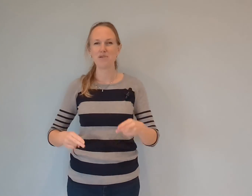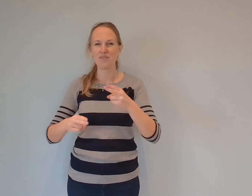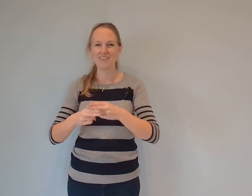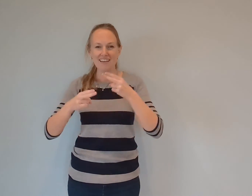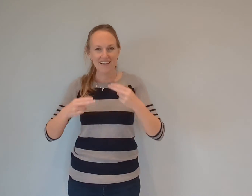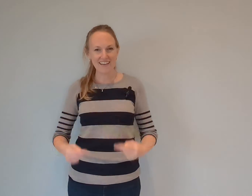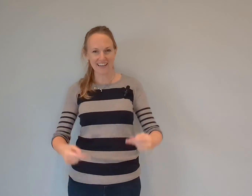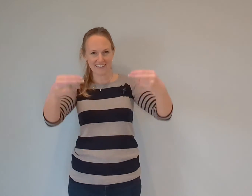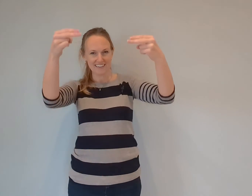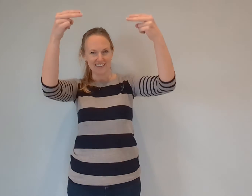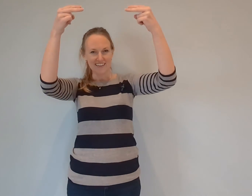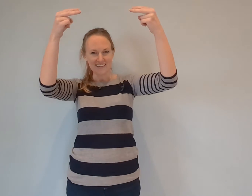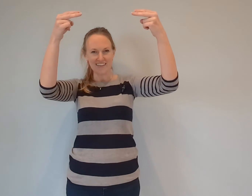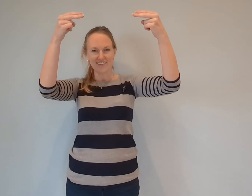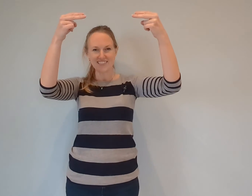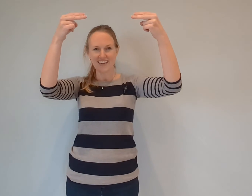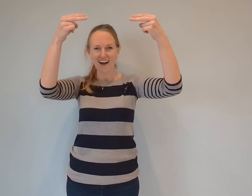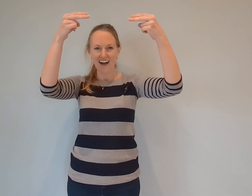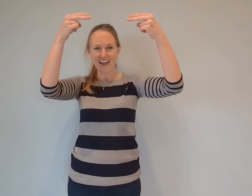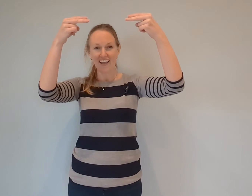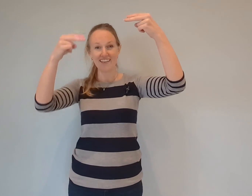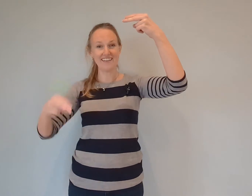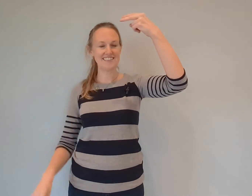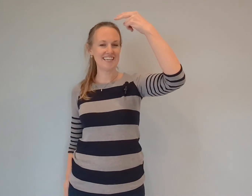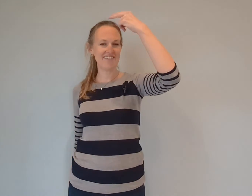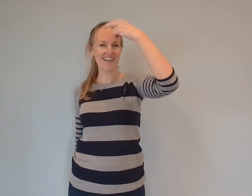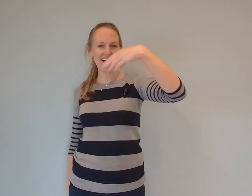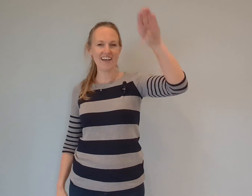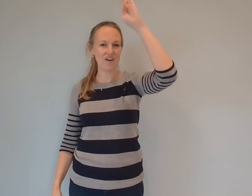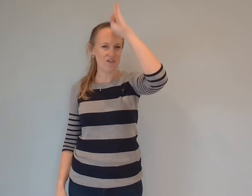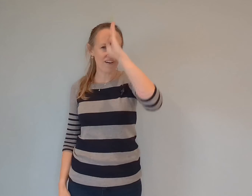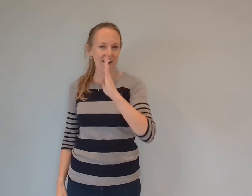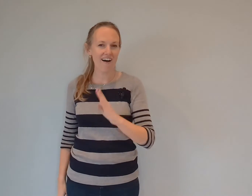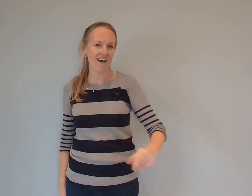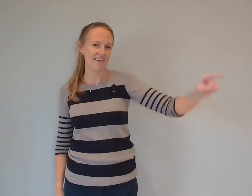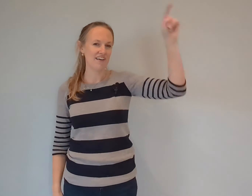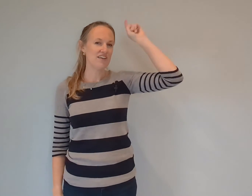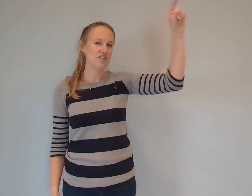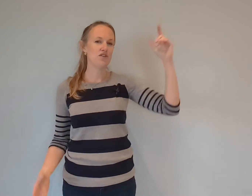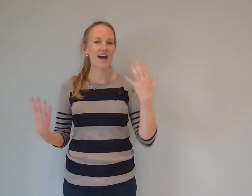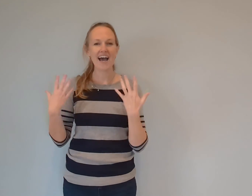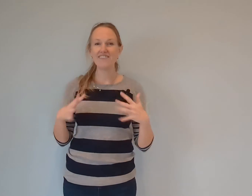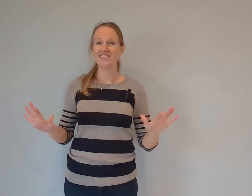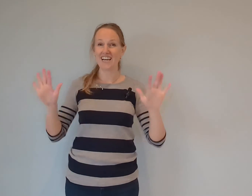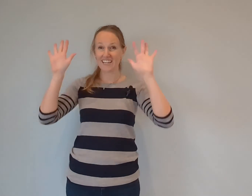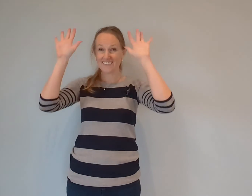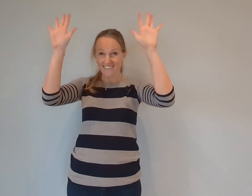both. Okay, name lifted high. And then the same line, oh God, you have done